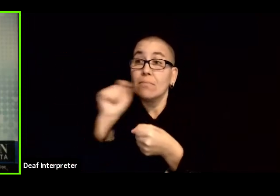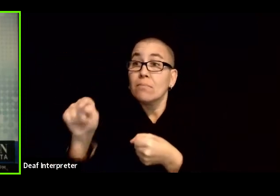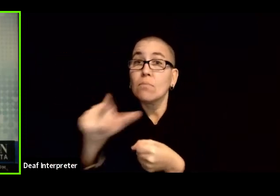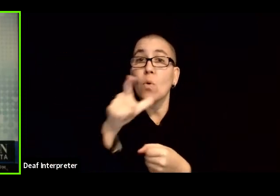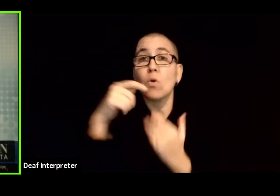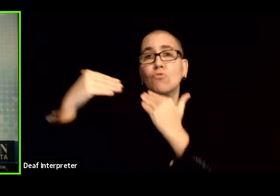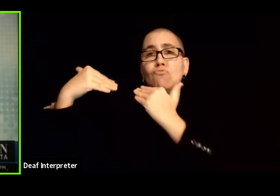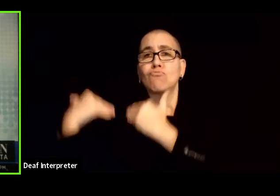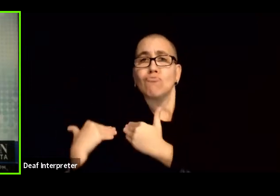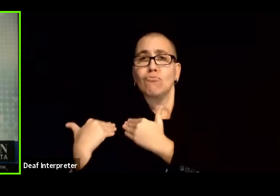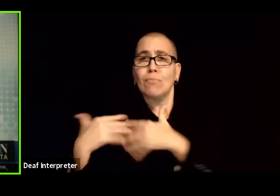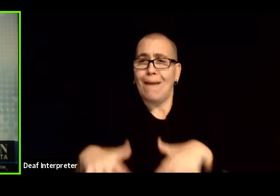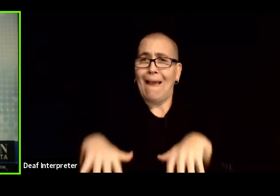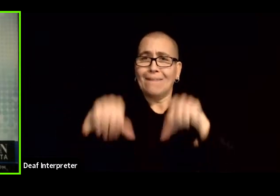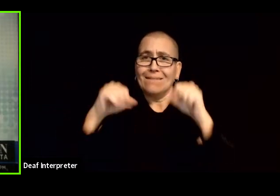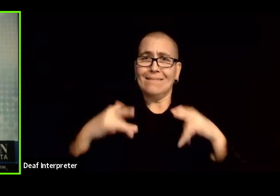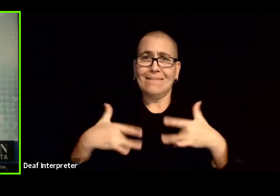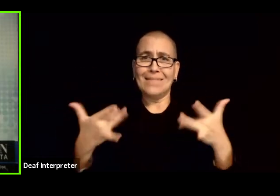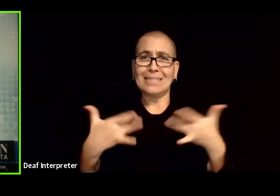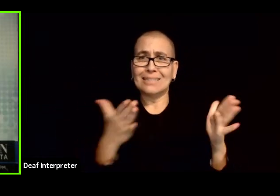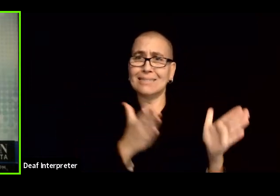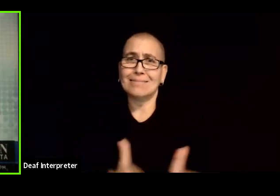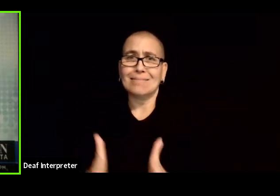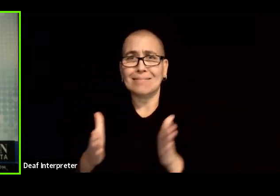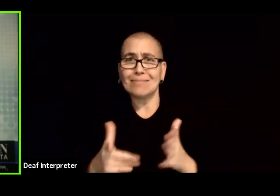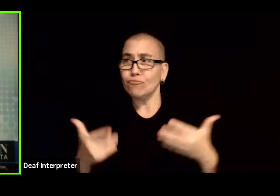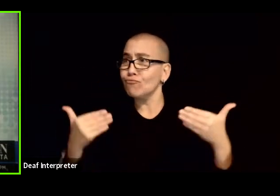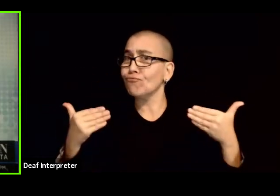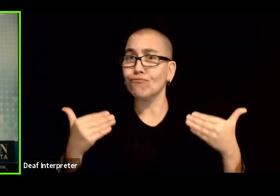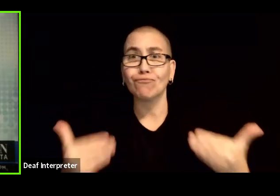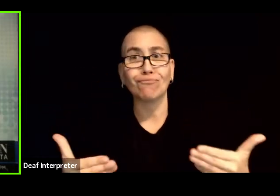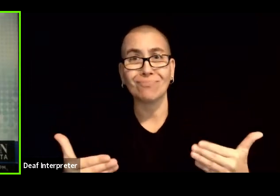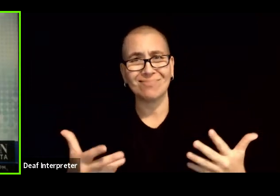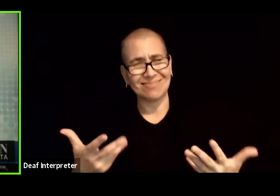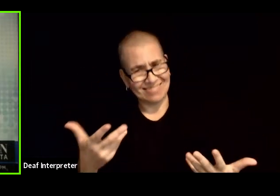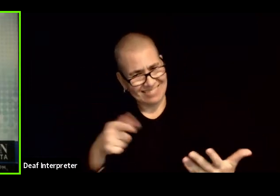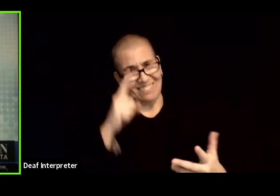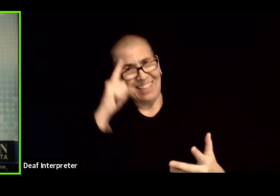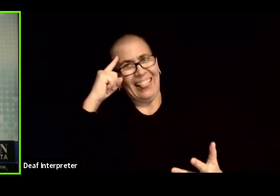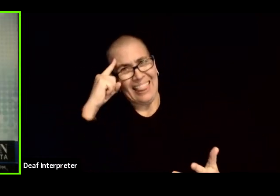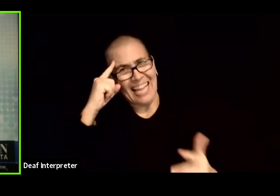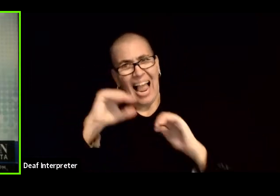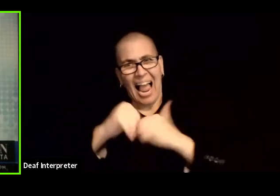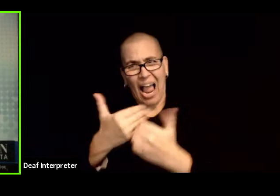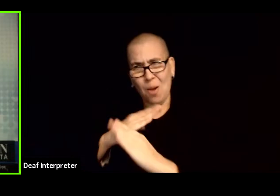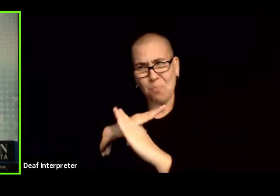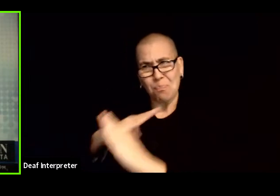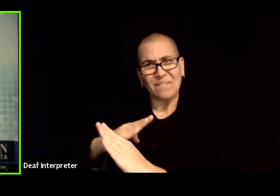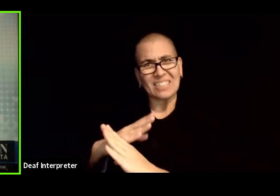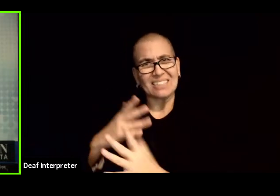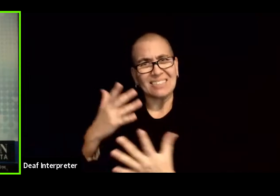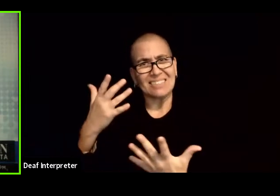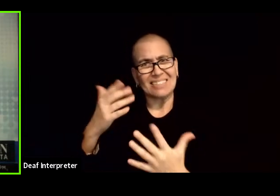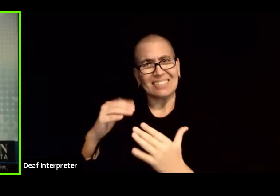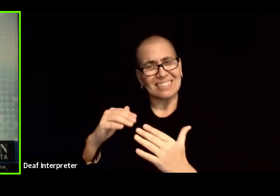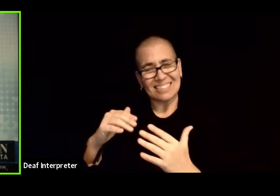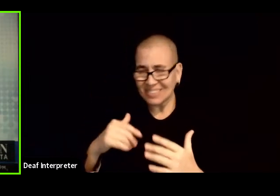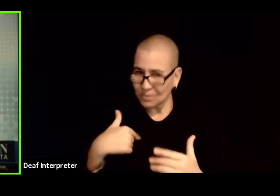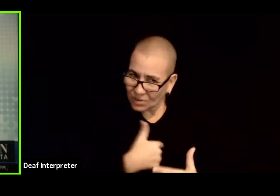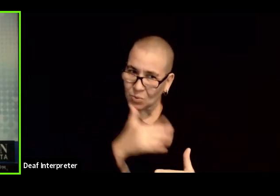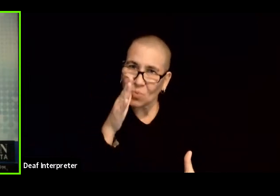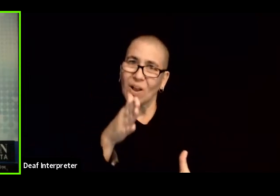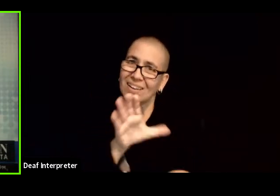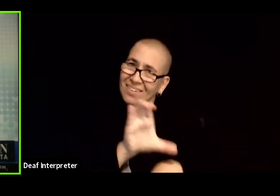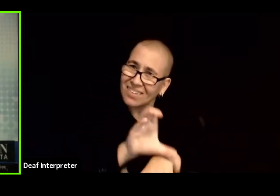take proactive enforcement actions. We just have to keep reinforcing to people what the expectations are. But